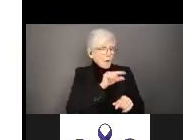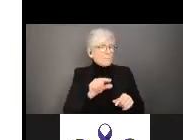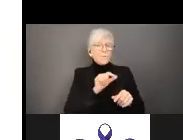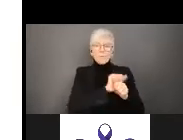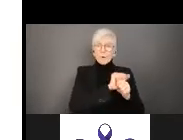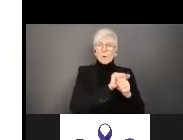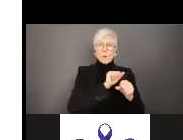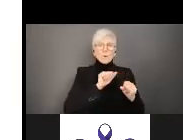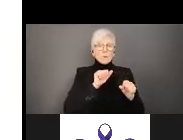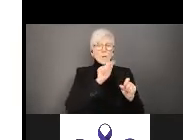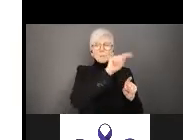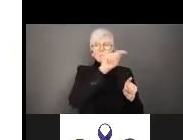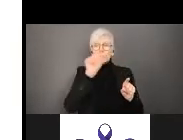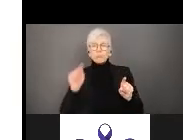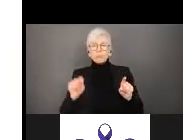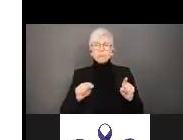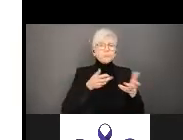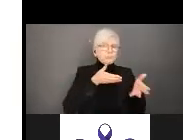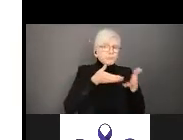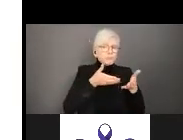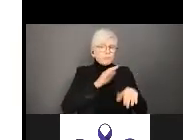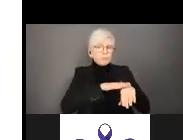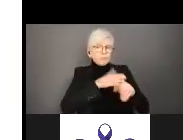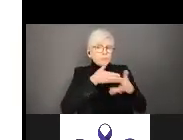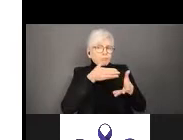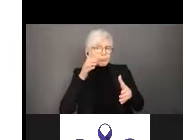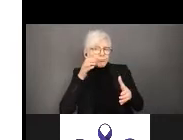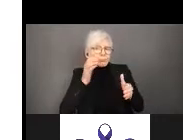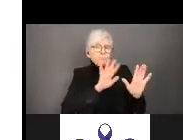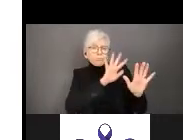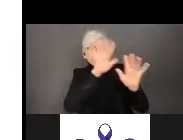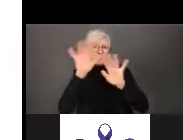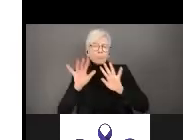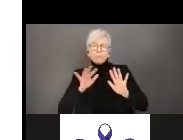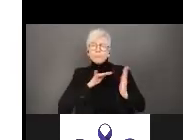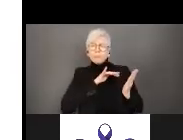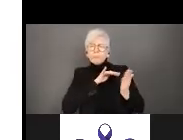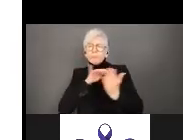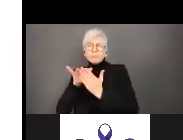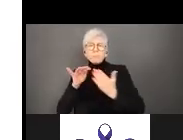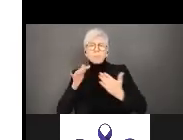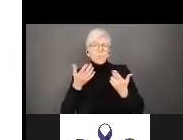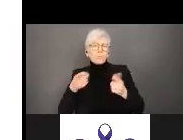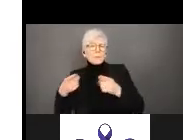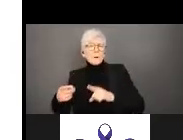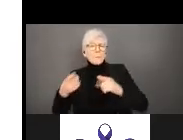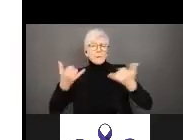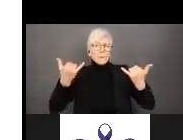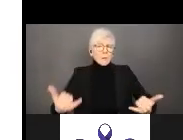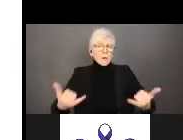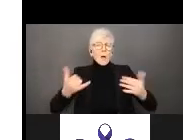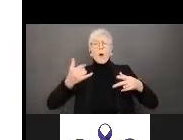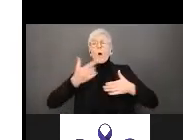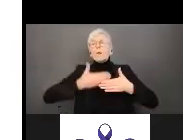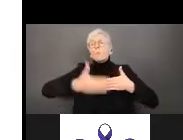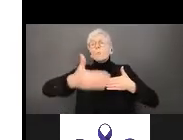say, and kind of take stock of where we are now and where we need to go. You know, what